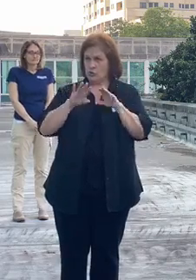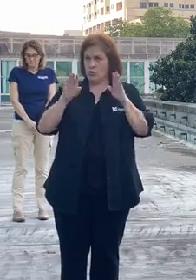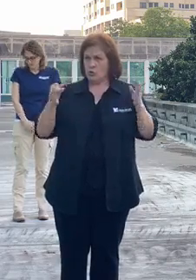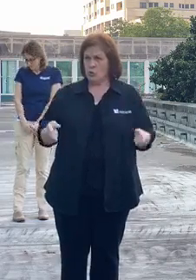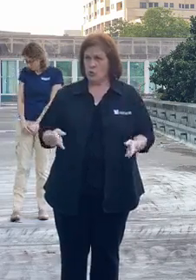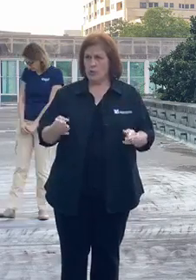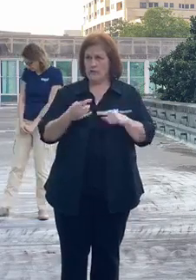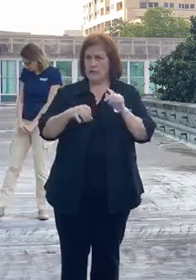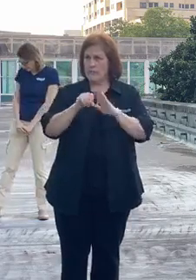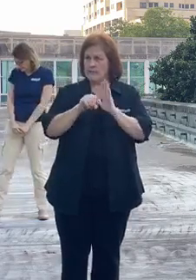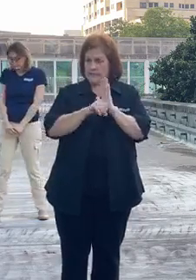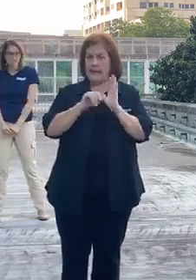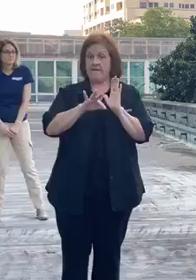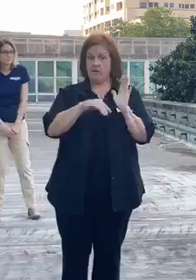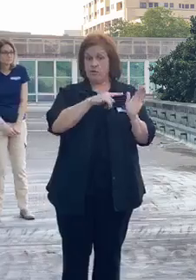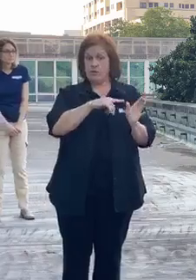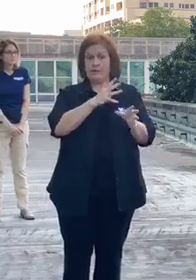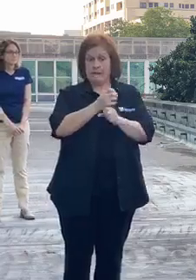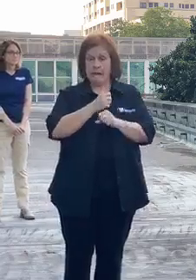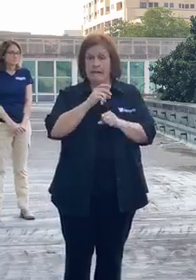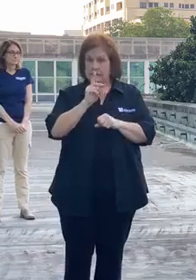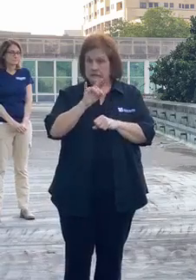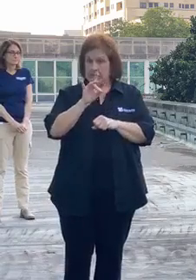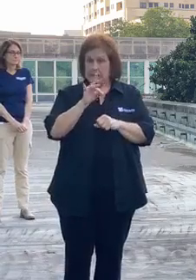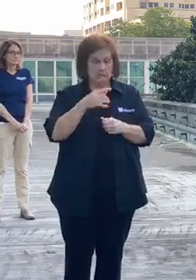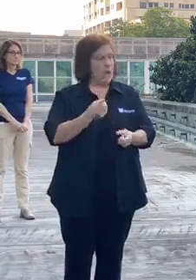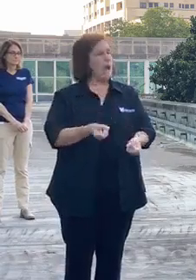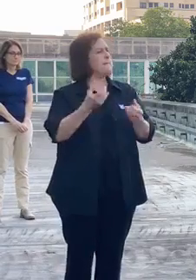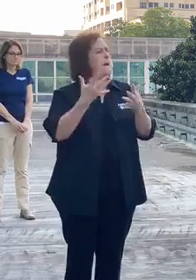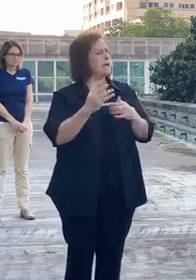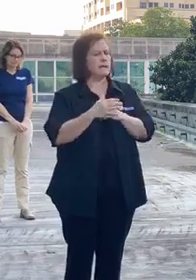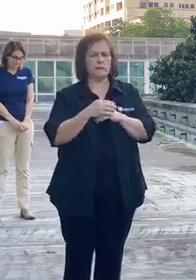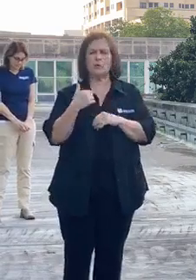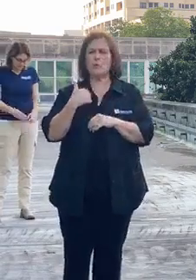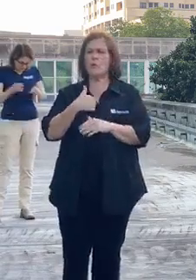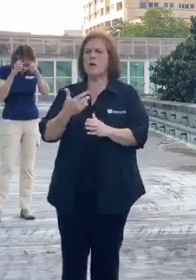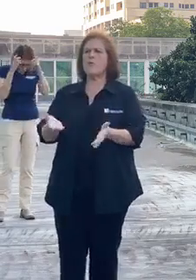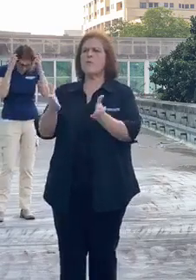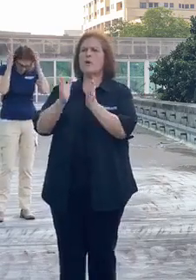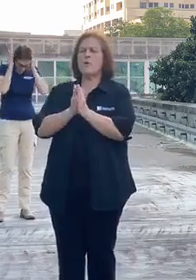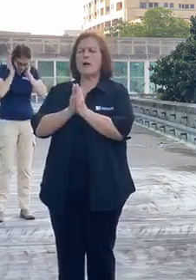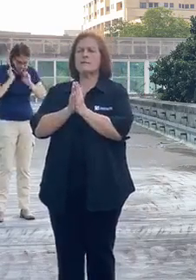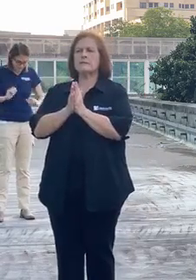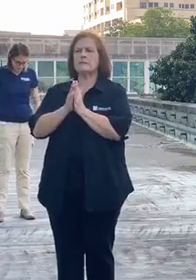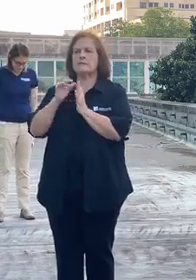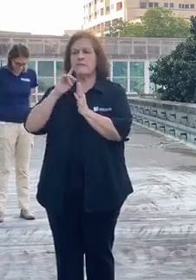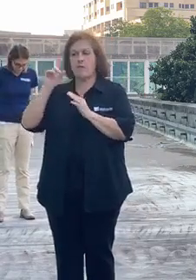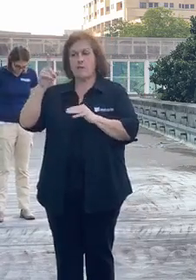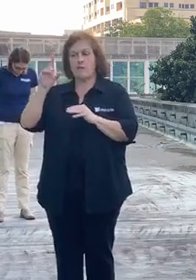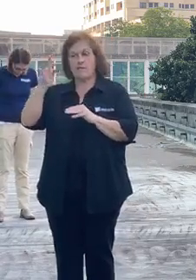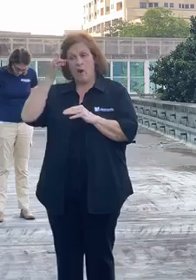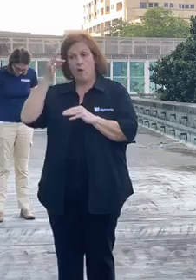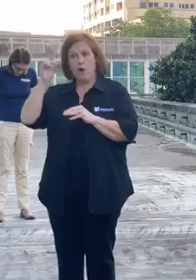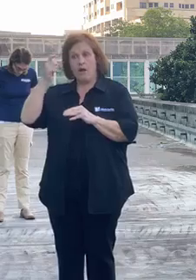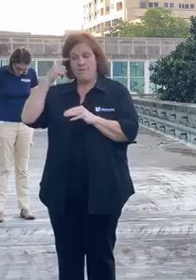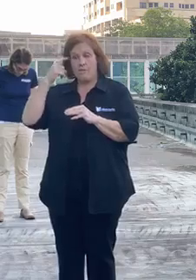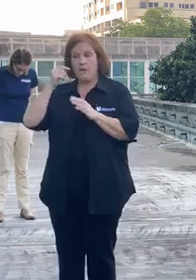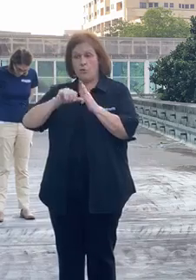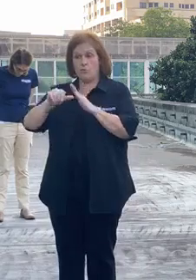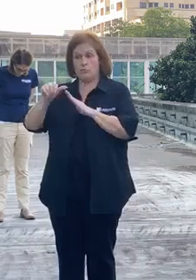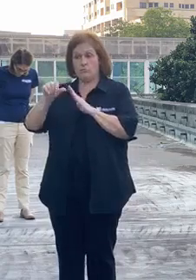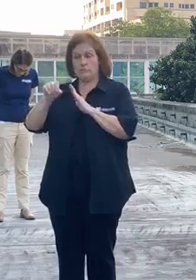if so, how many? Yes. We made the request to the federal government through the state